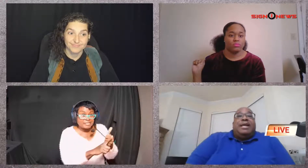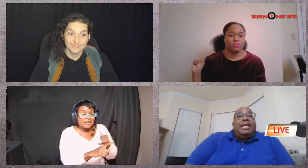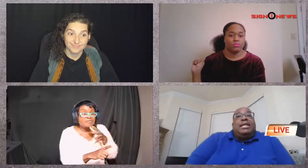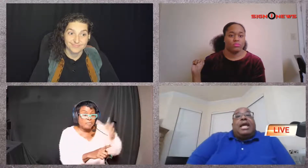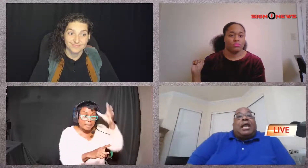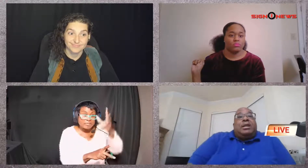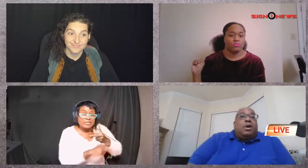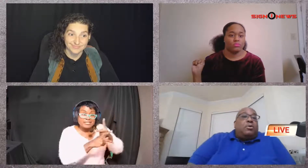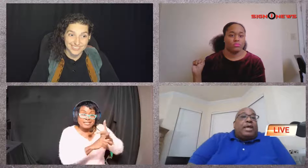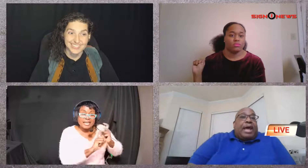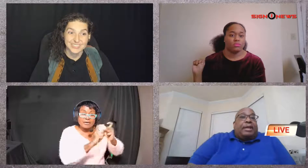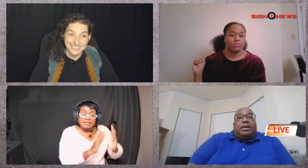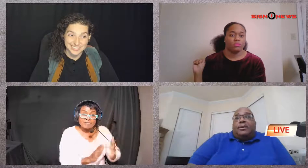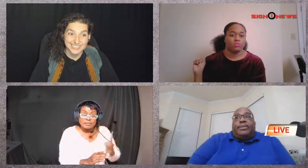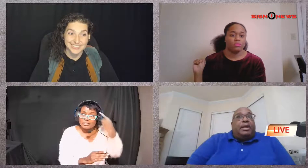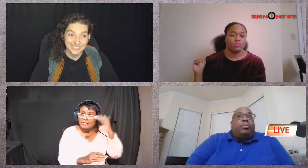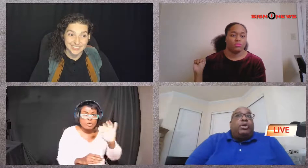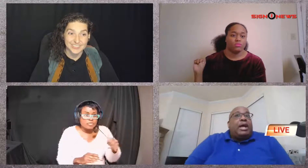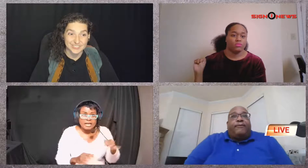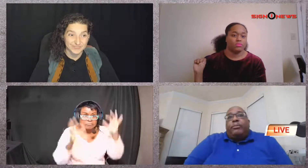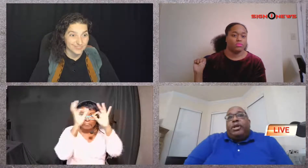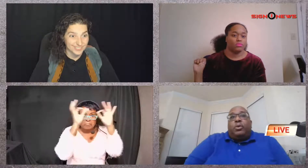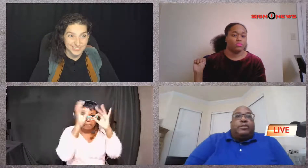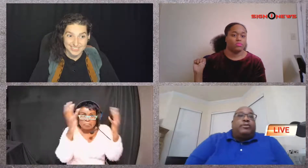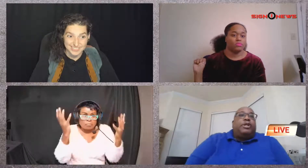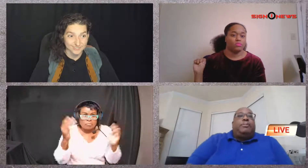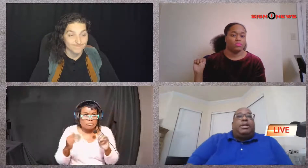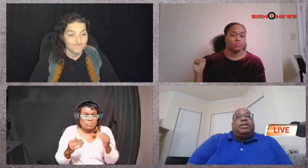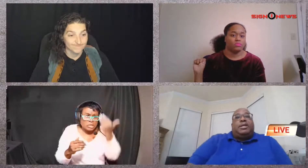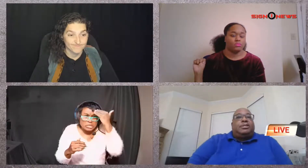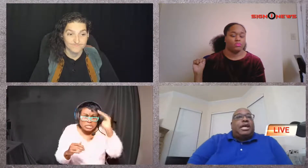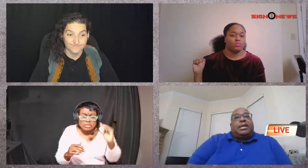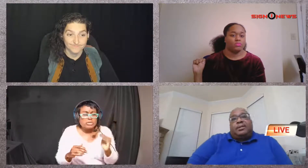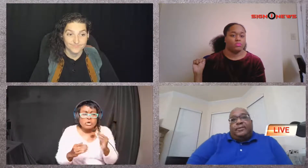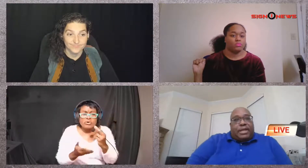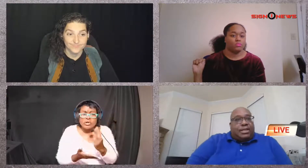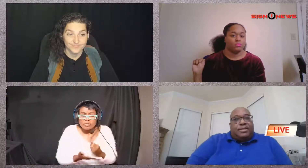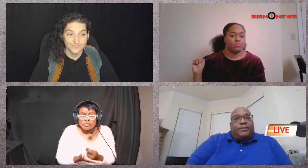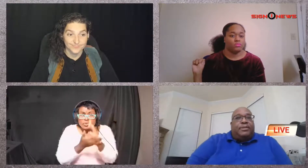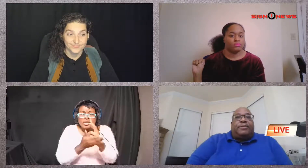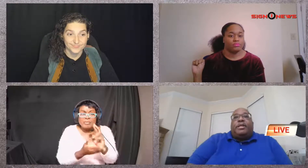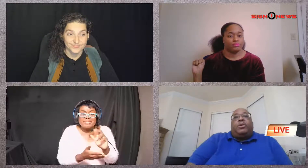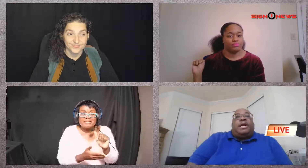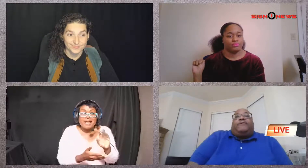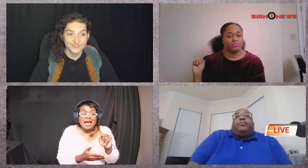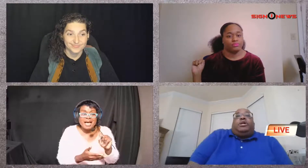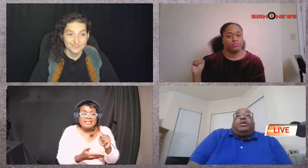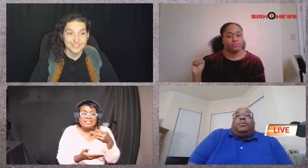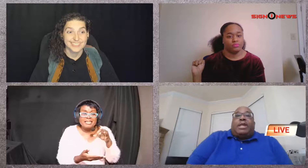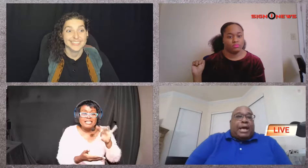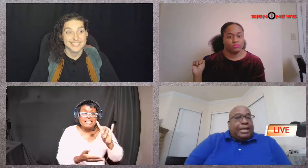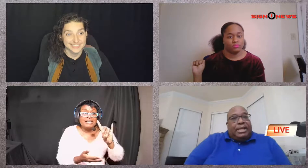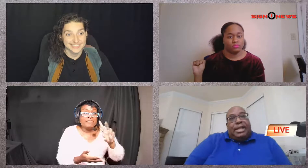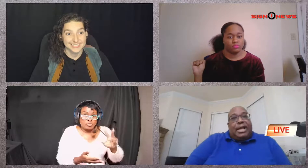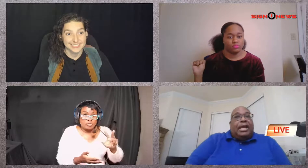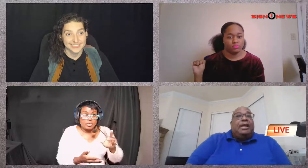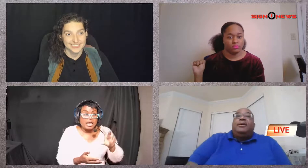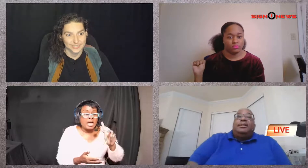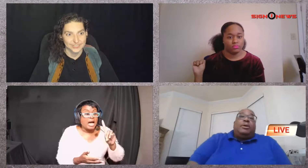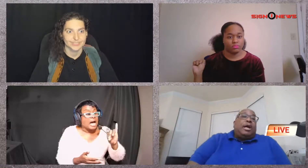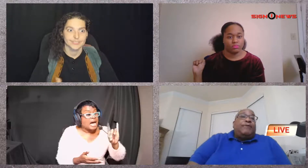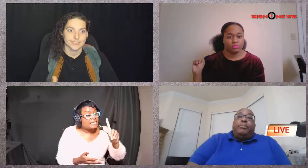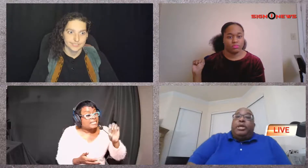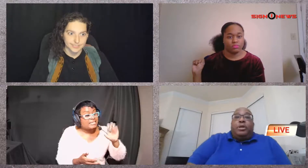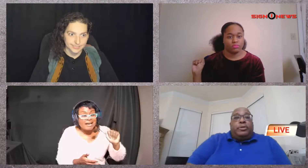caregivers. They did not know that. They were not familiar with the Rehabilitation Act of 1973. They were not familiar with